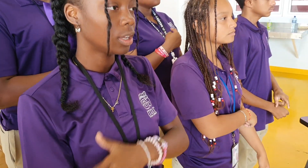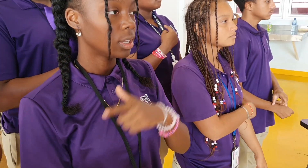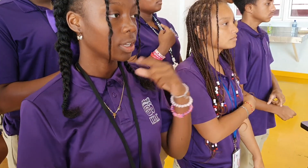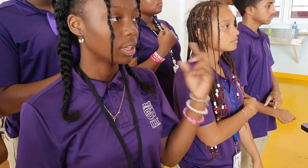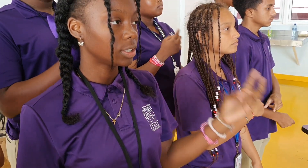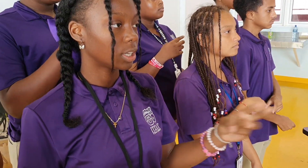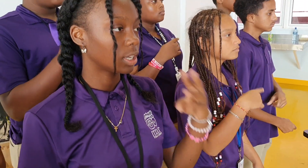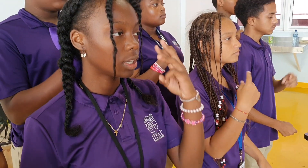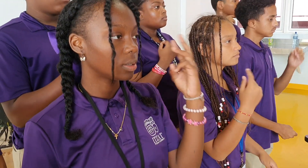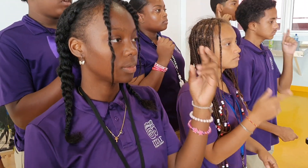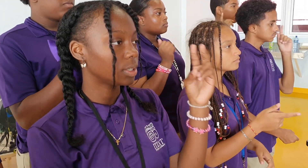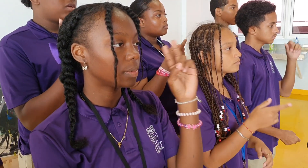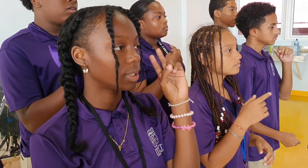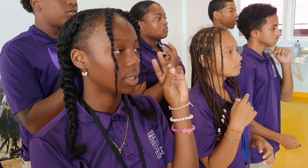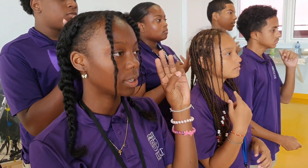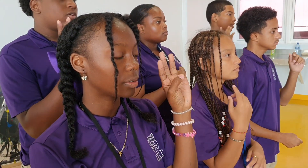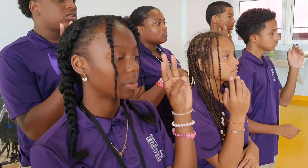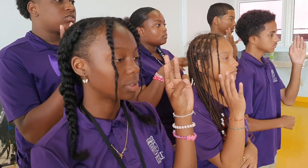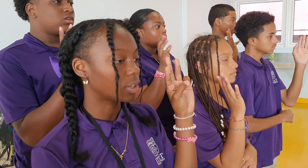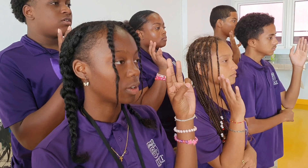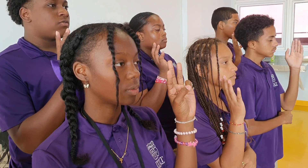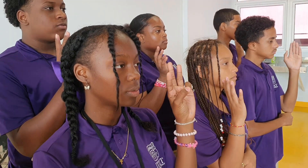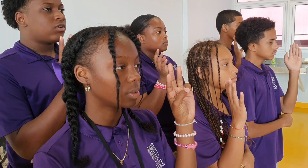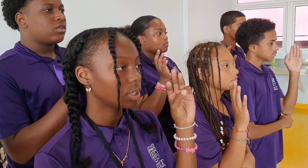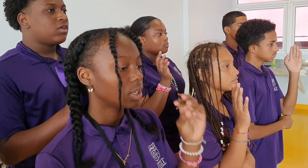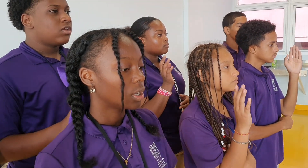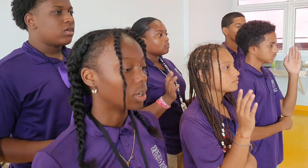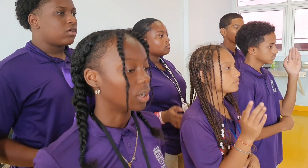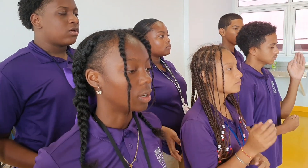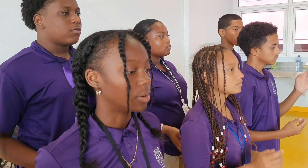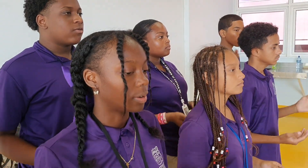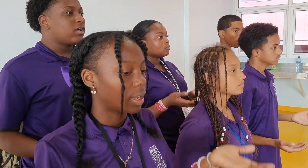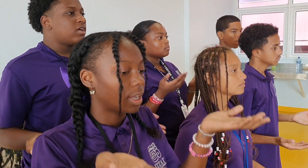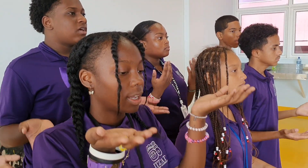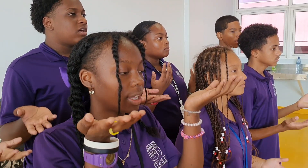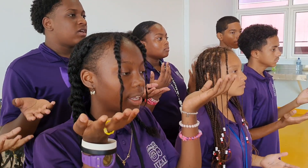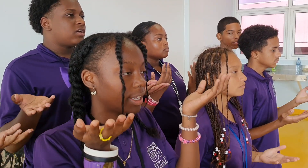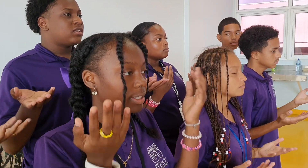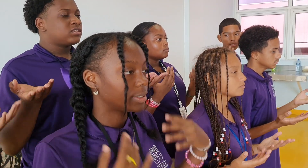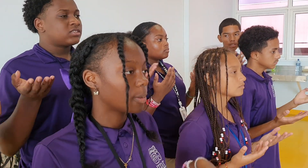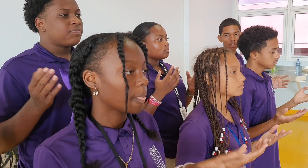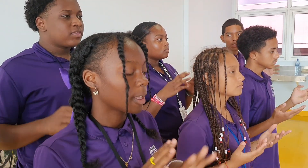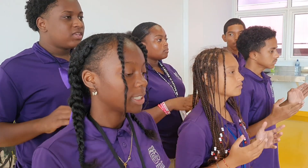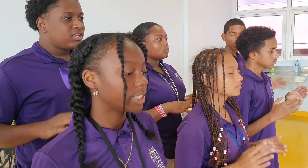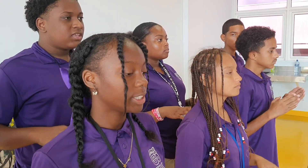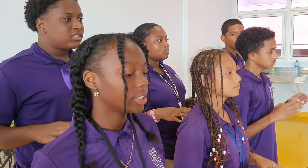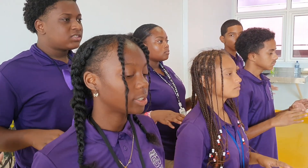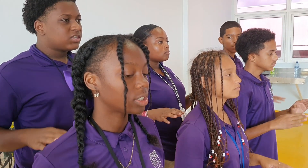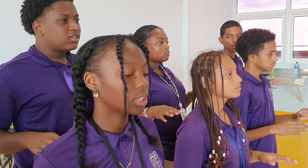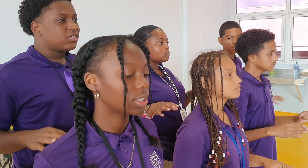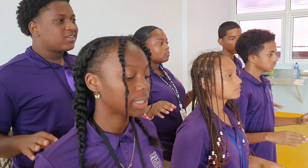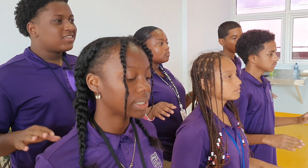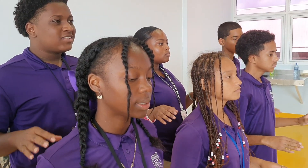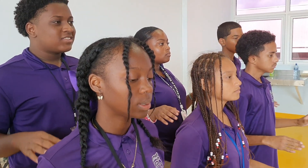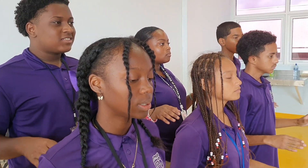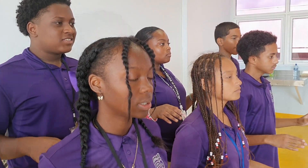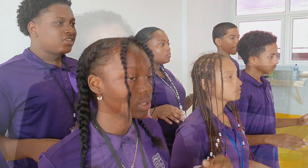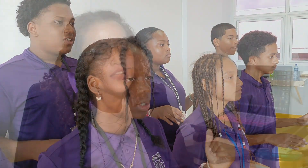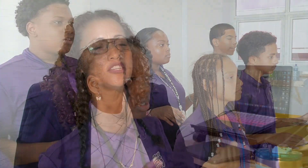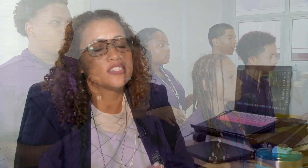impairment does not reflect their intelligence. A child or a student who is deaf or hearing impaired does